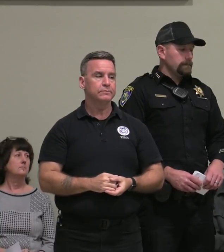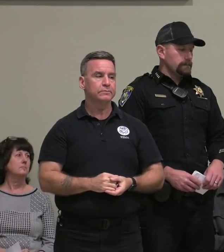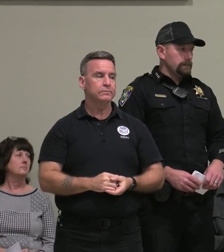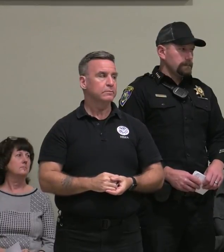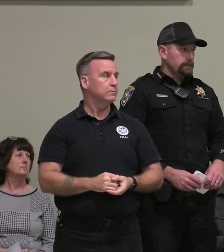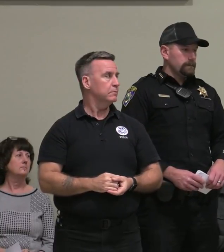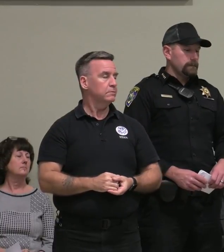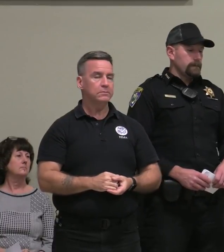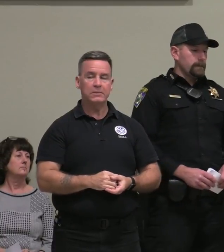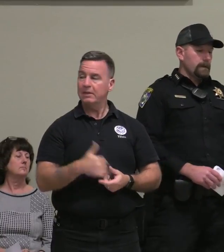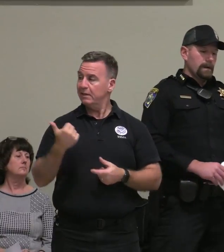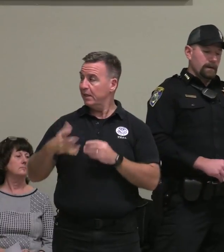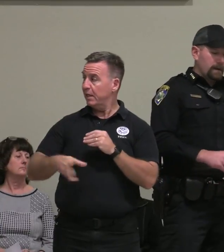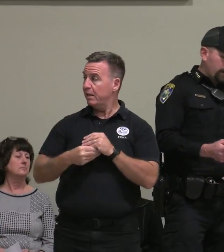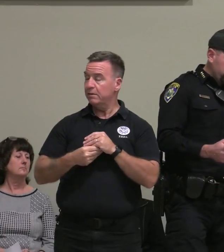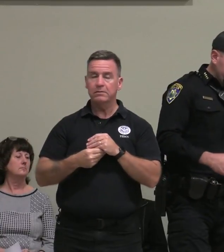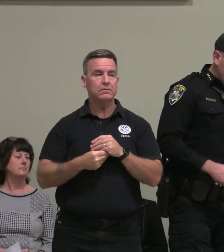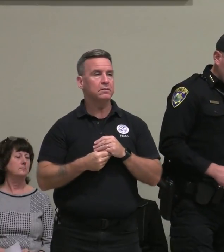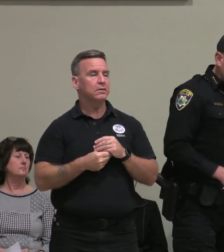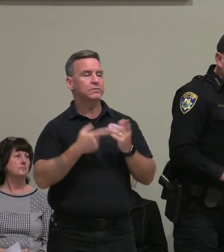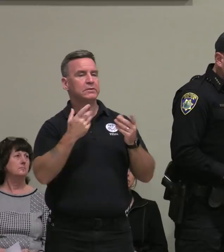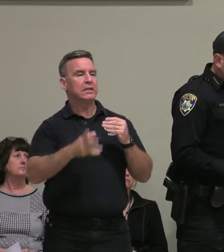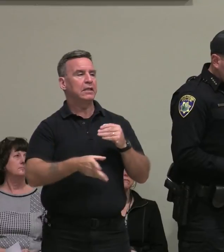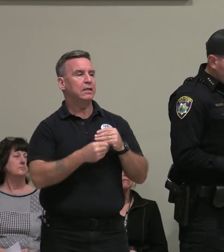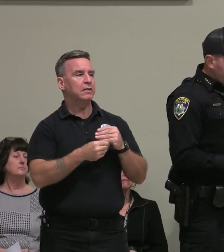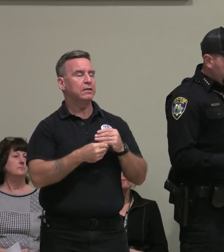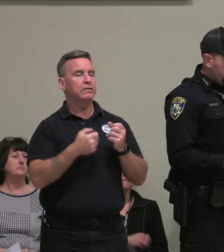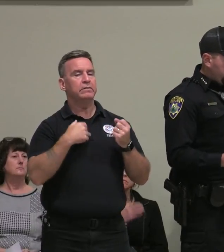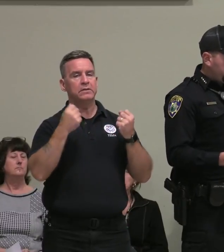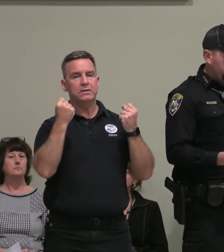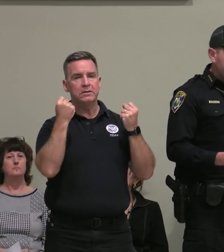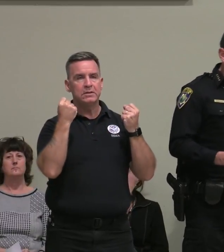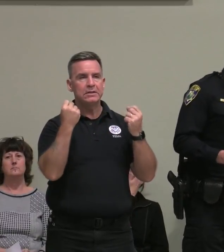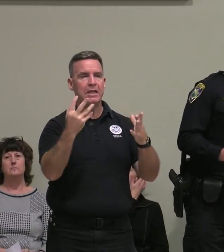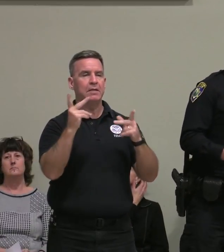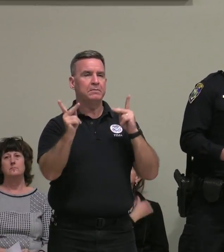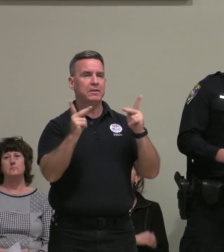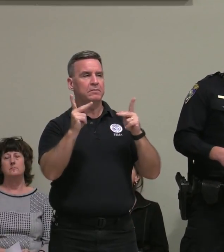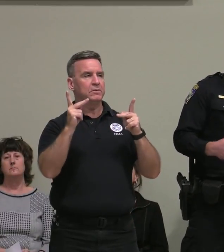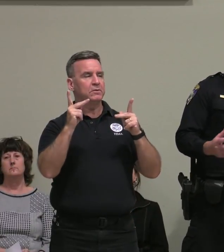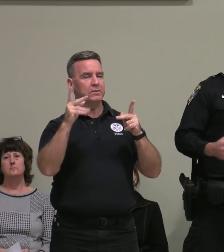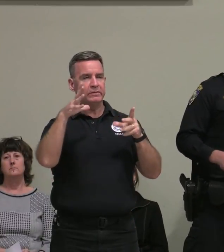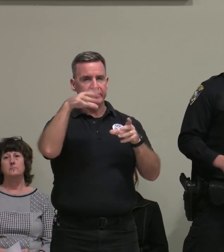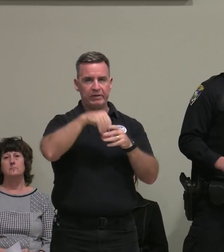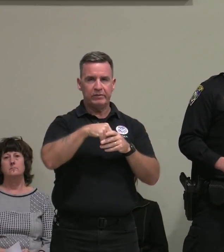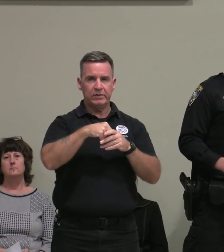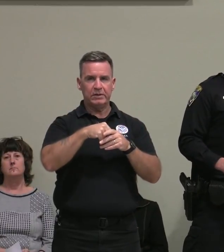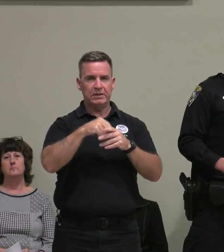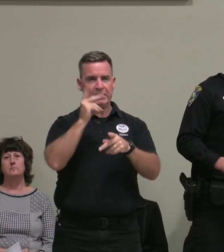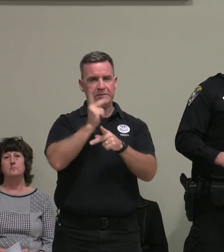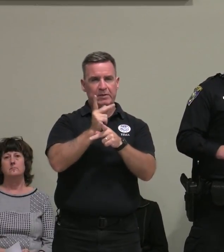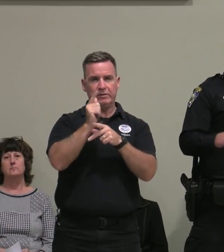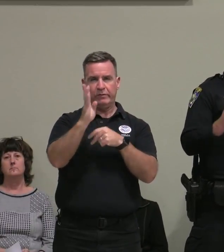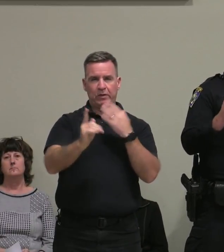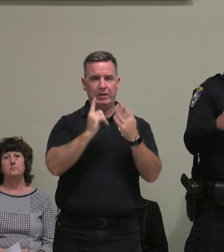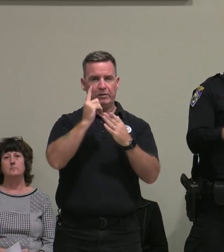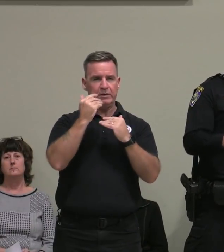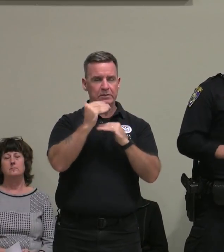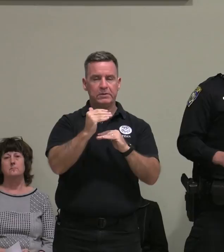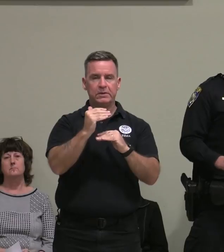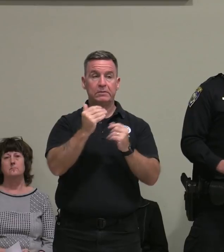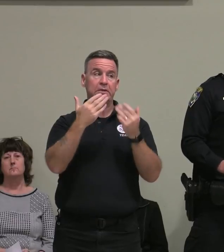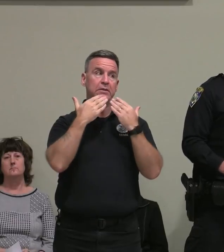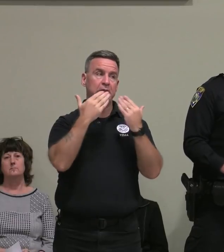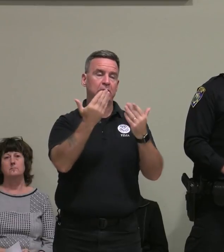Do you have anything to add on that? I would just add, there's a significant amount of manpower that goes into holding that 24-hour period. A